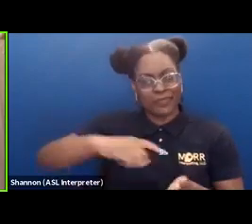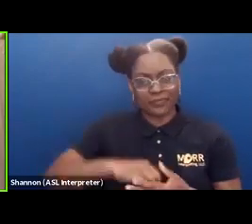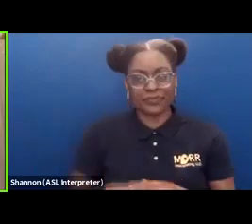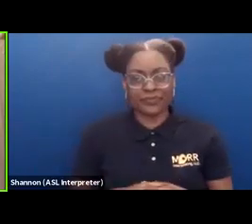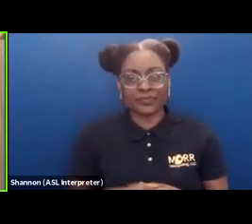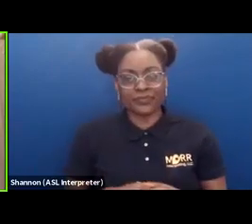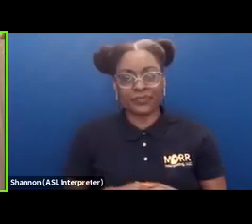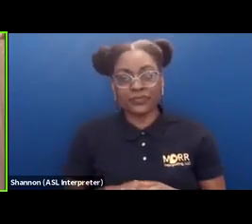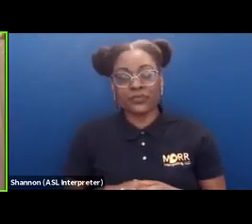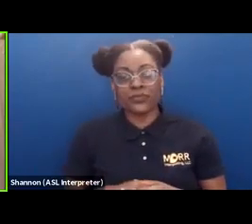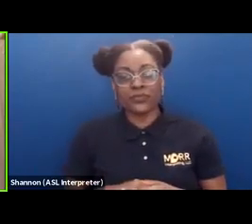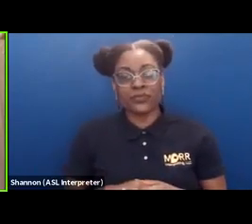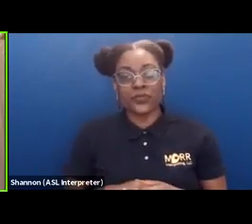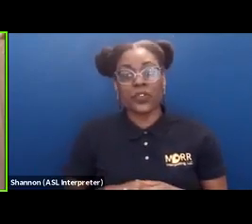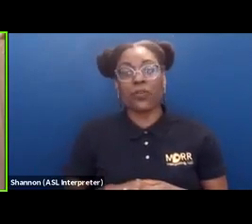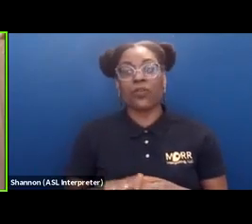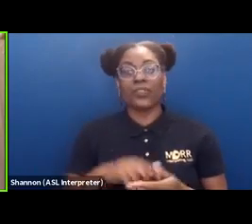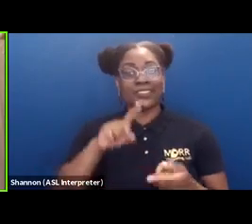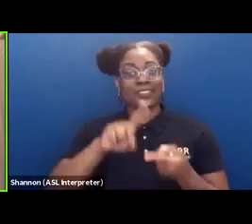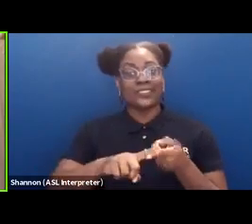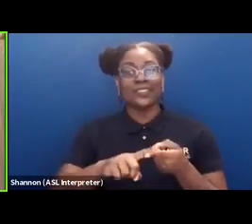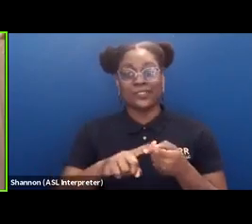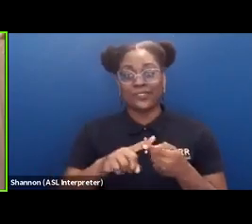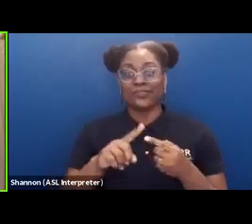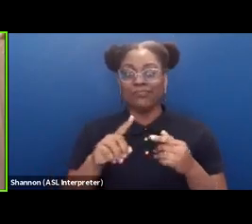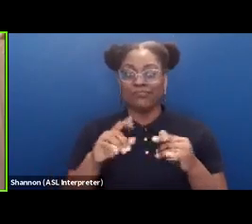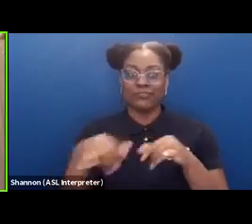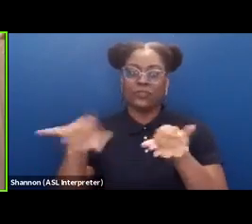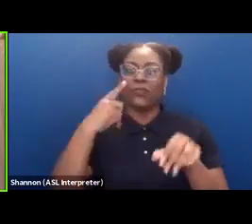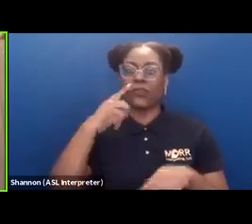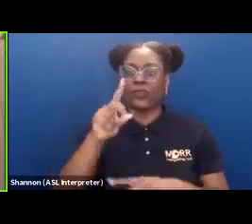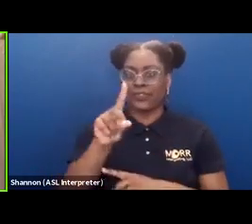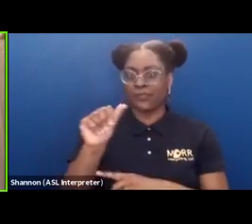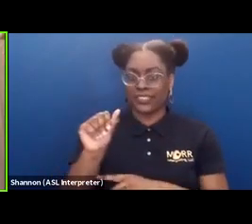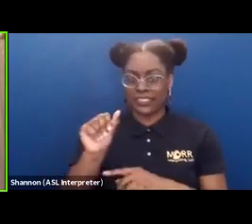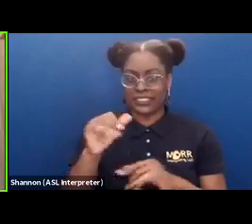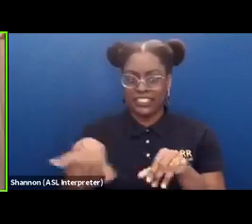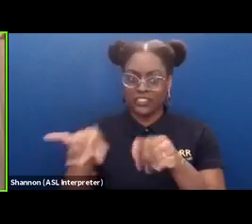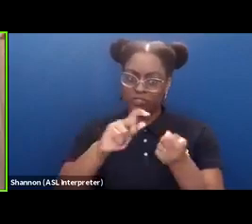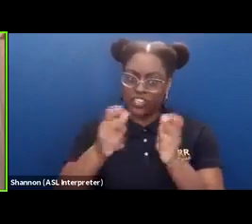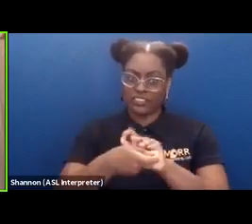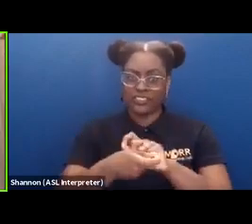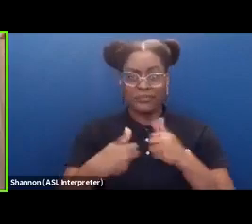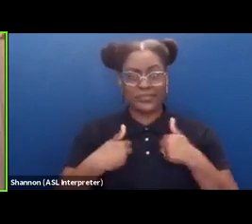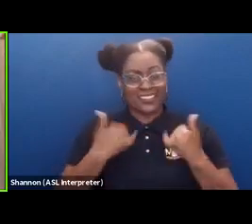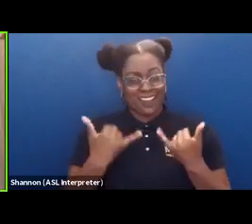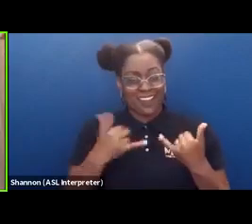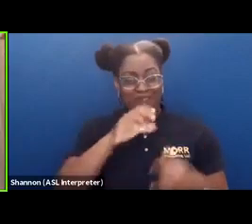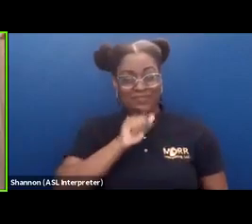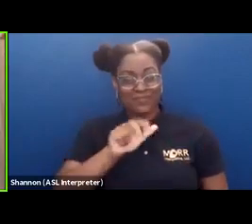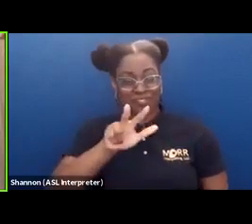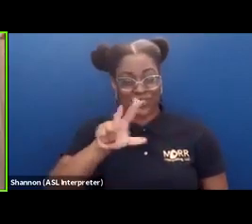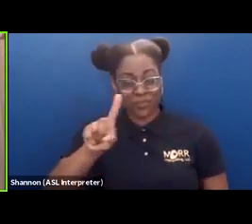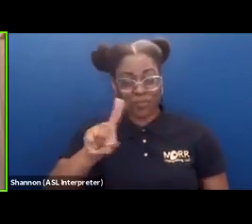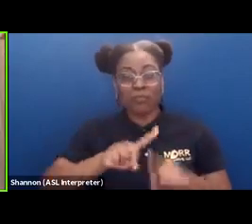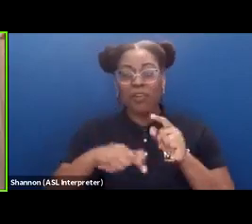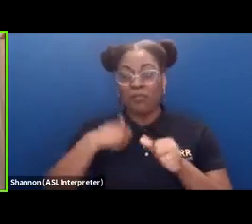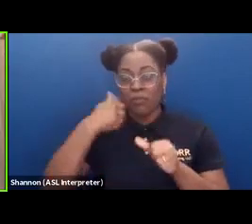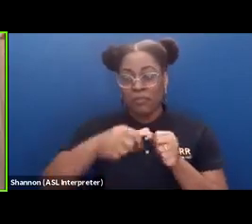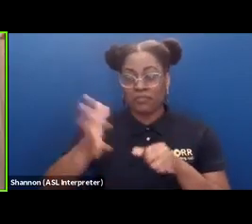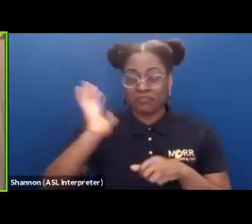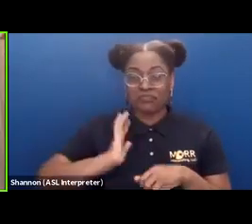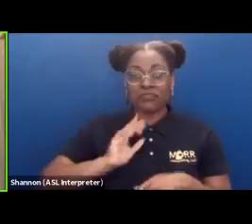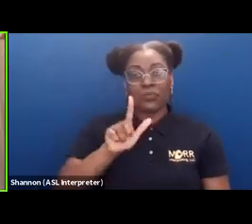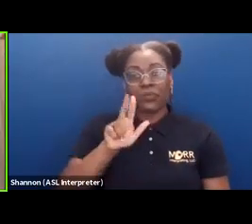the standards of disability were changed, and within my adult lifetime, I'm 31 years old, but I can remember when this changed. Lupus